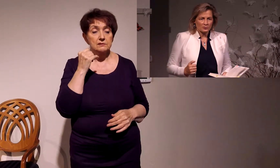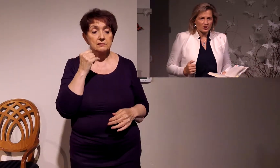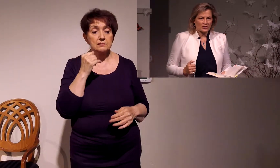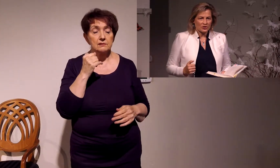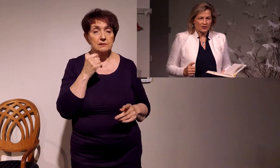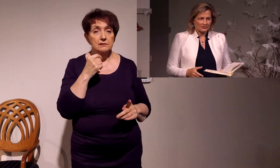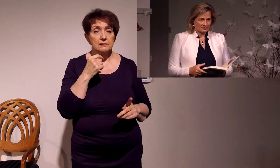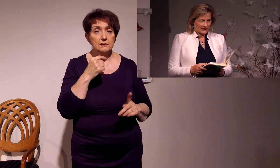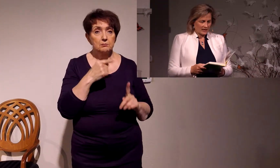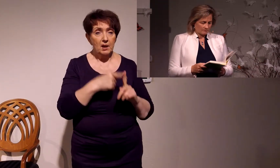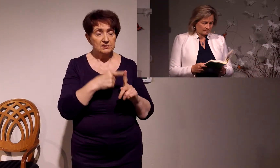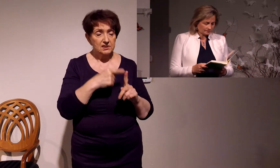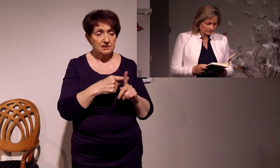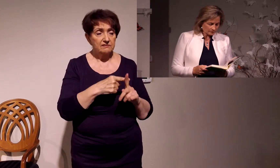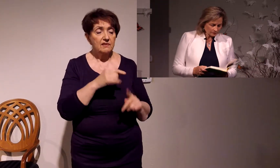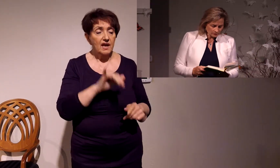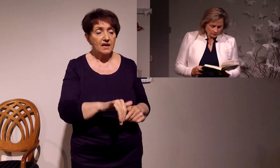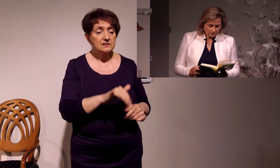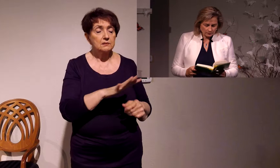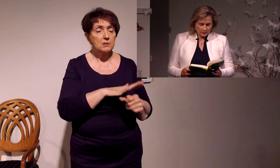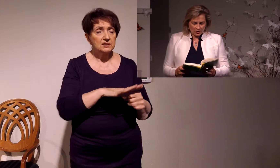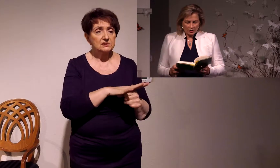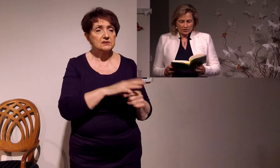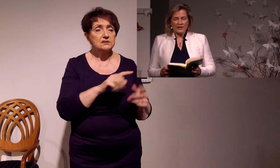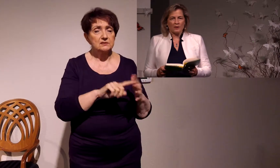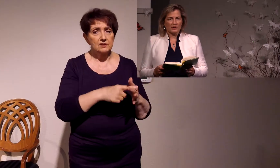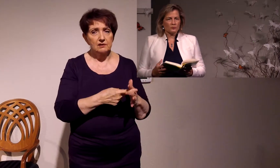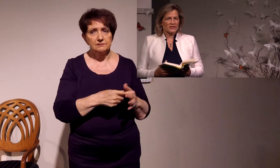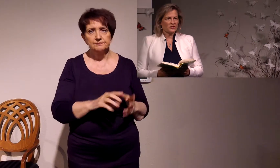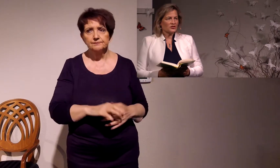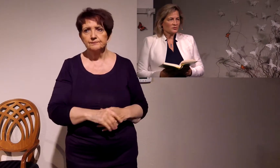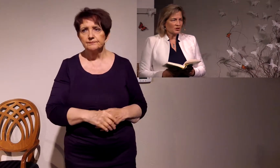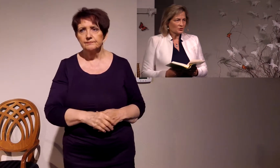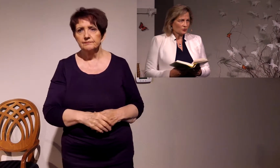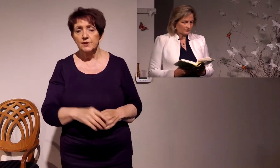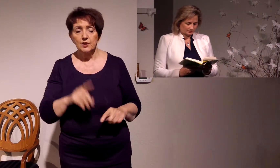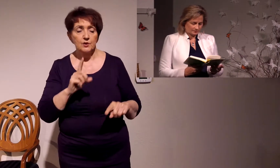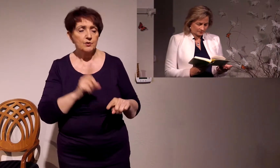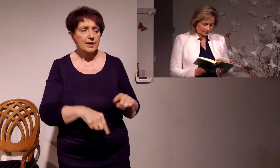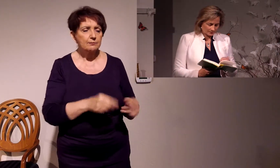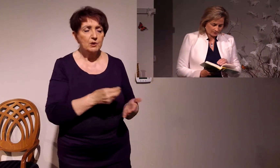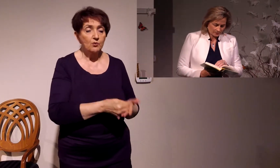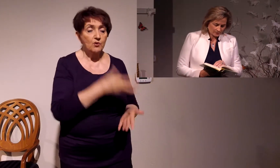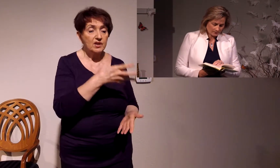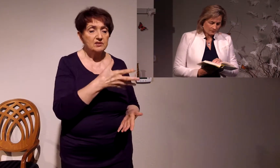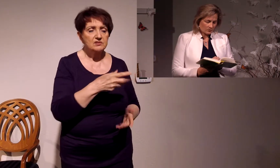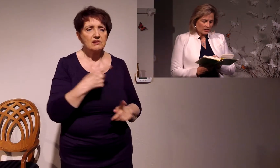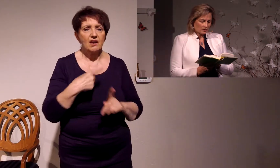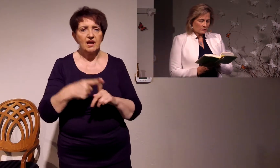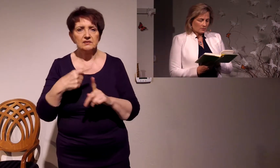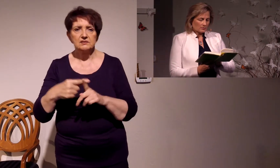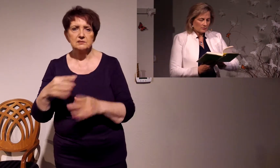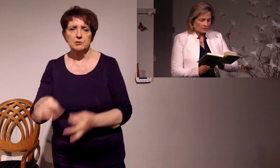be where you want to start. Okay? You can't be rich and spiritual.